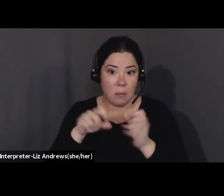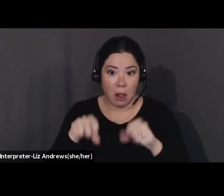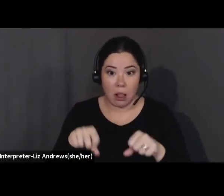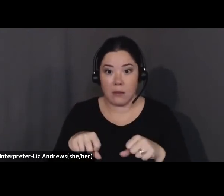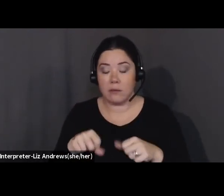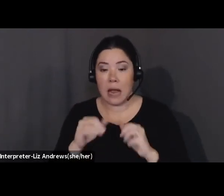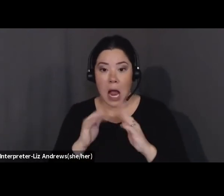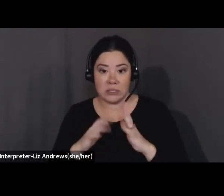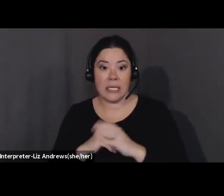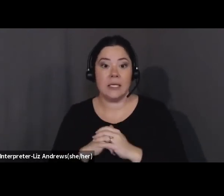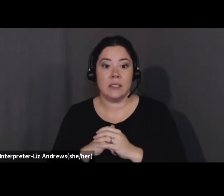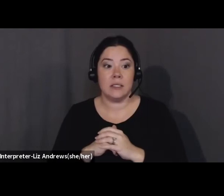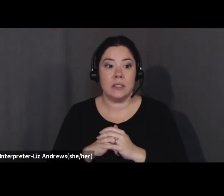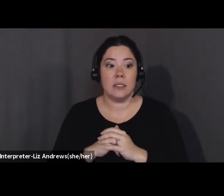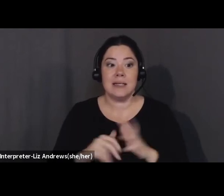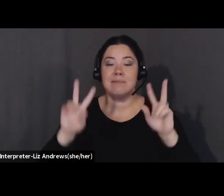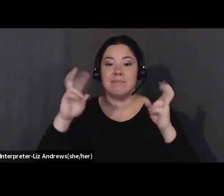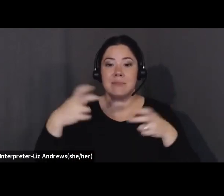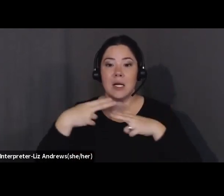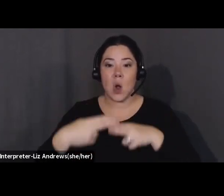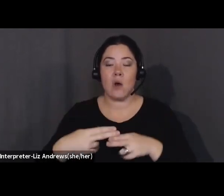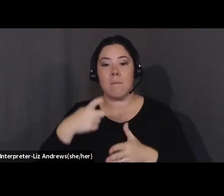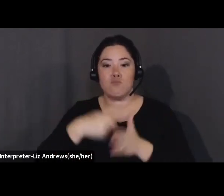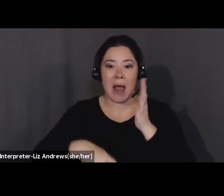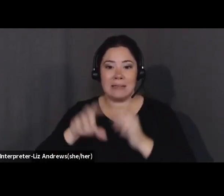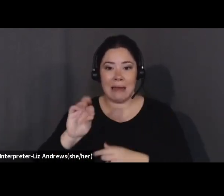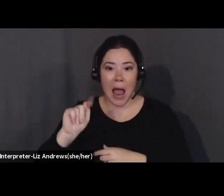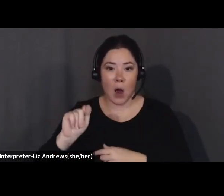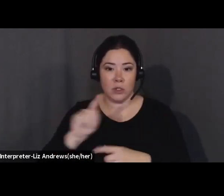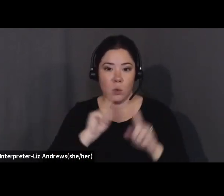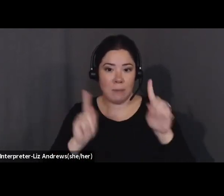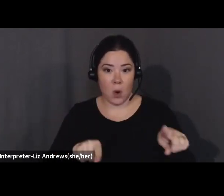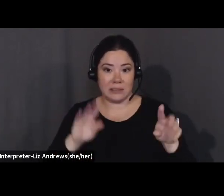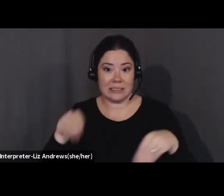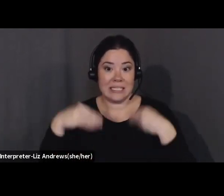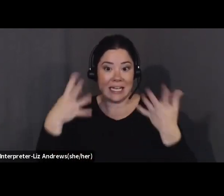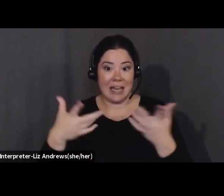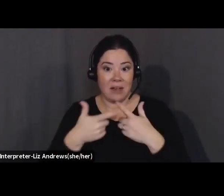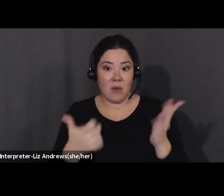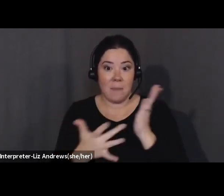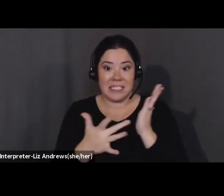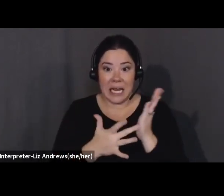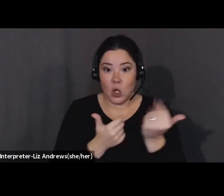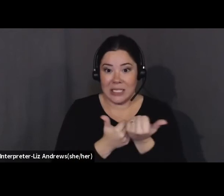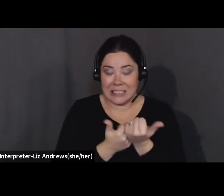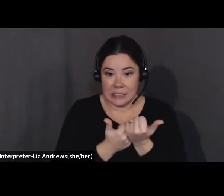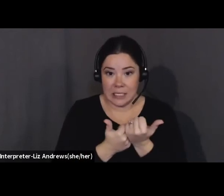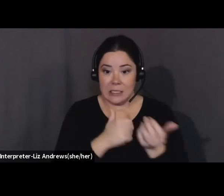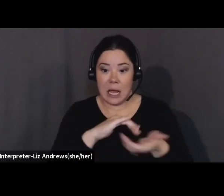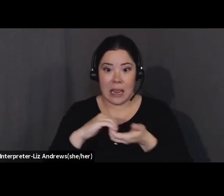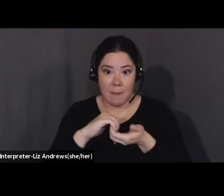is the priced out reports issued by the Technical Assistance Collaborative with